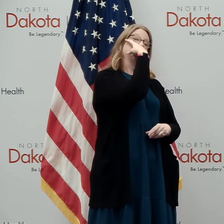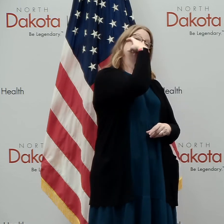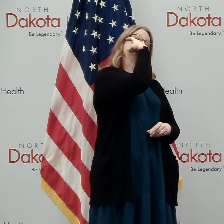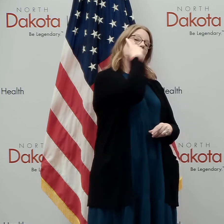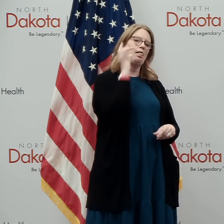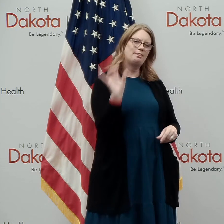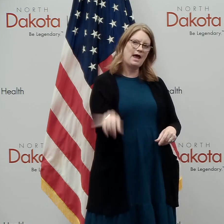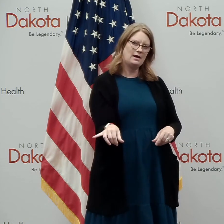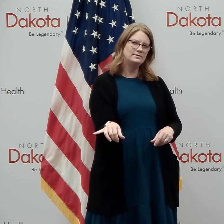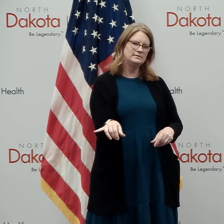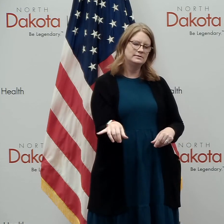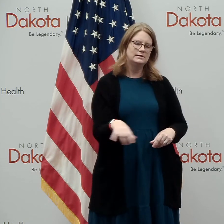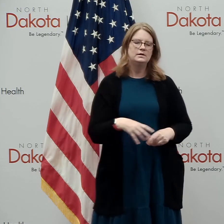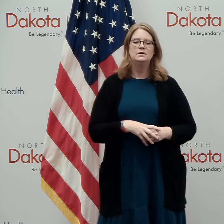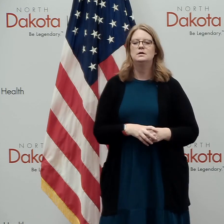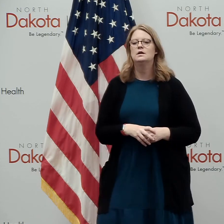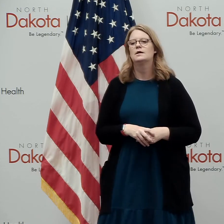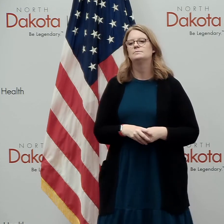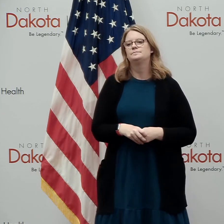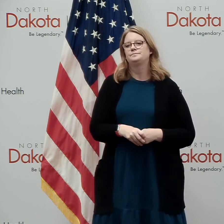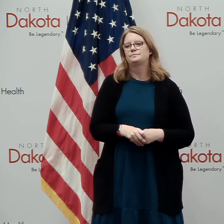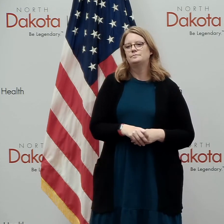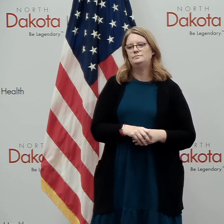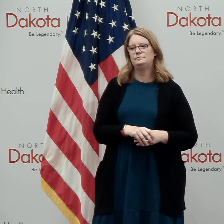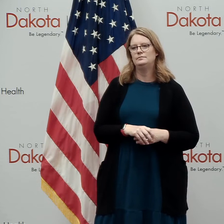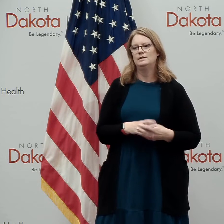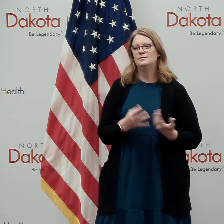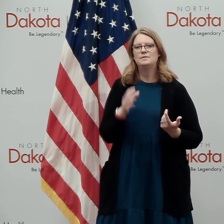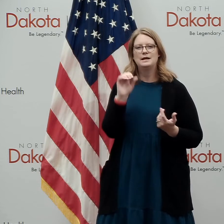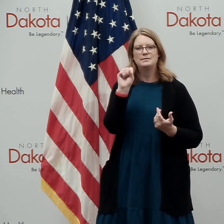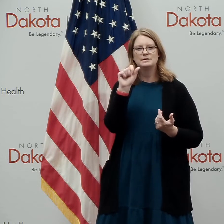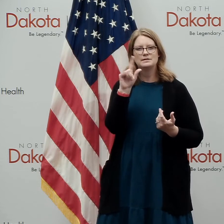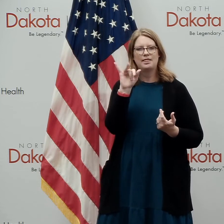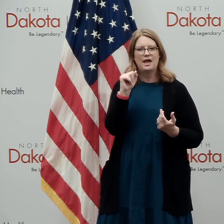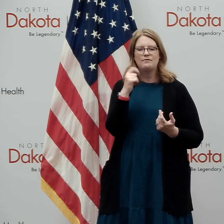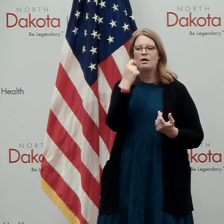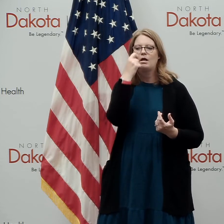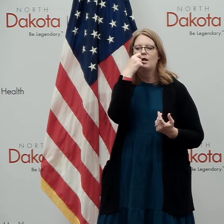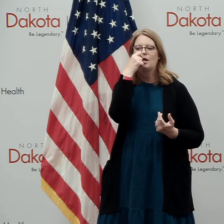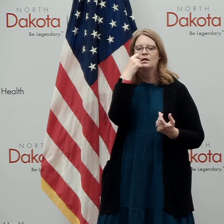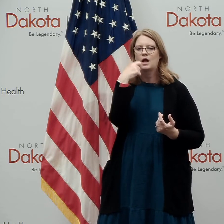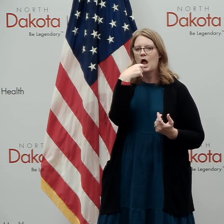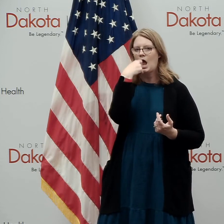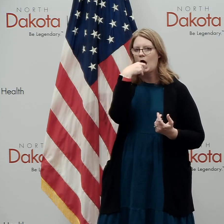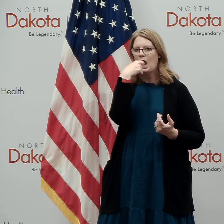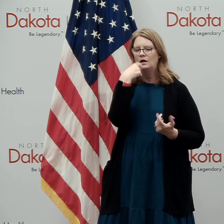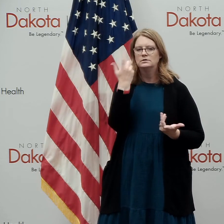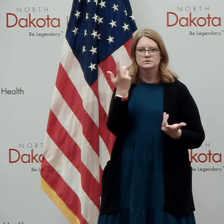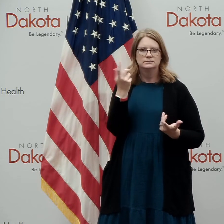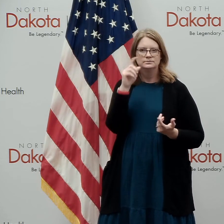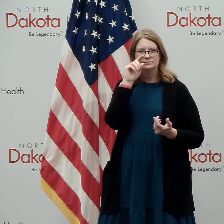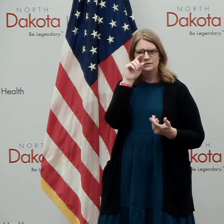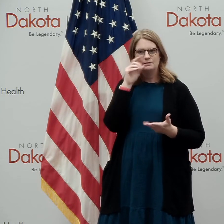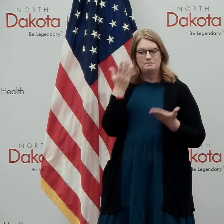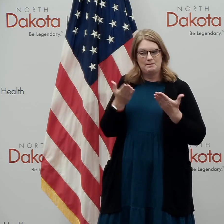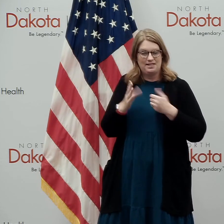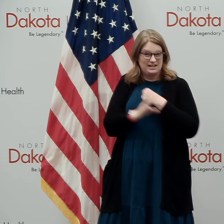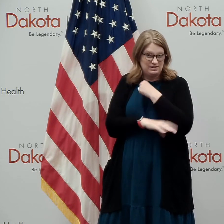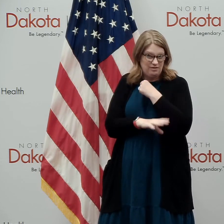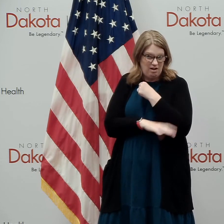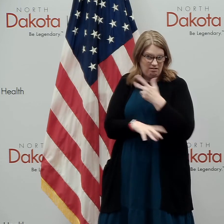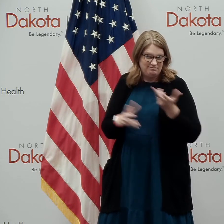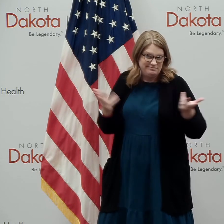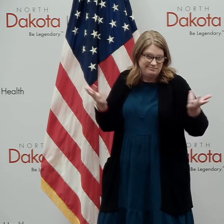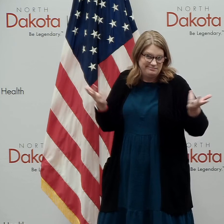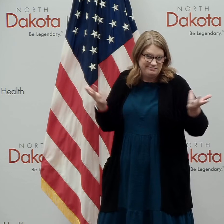But I think if we can get to a saliva or a nasal swab test, which again, those can be coming this fall. I mean, we might have